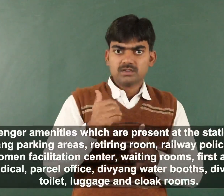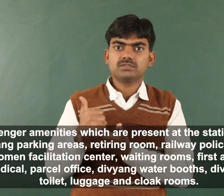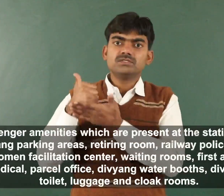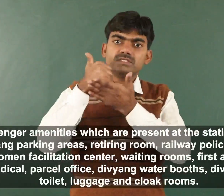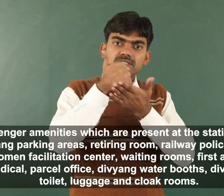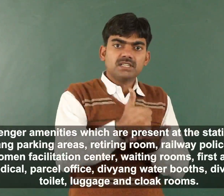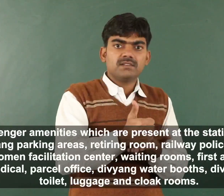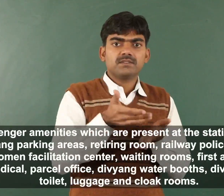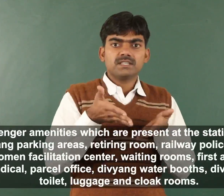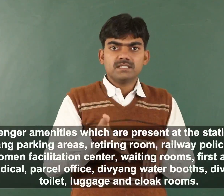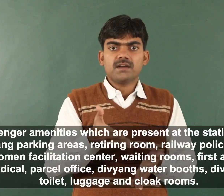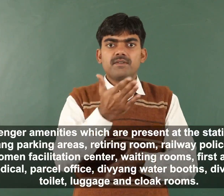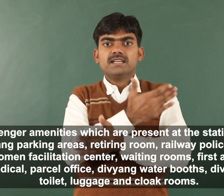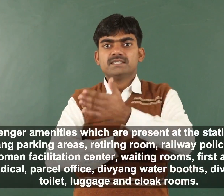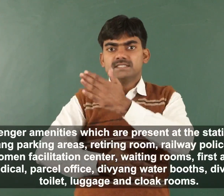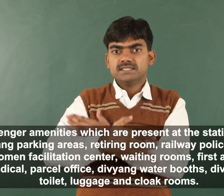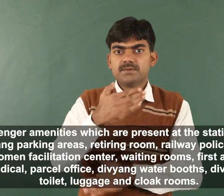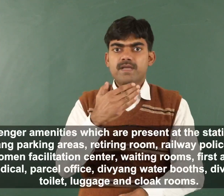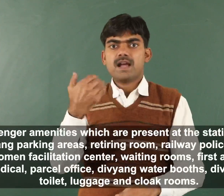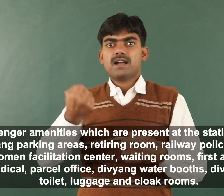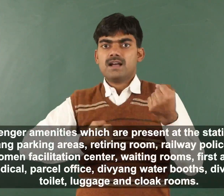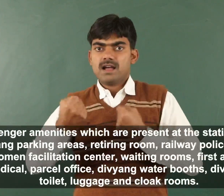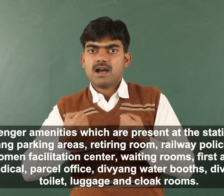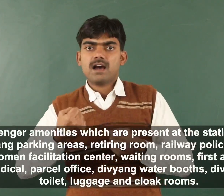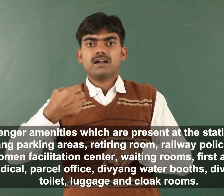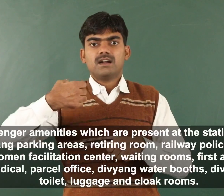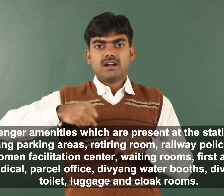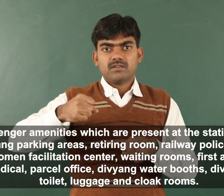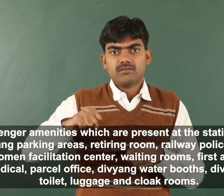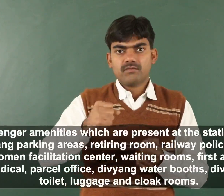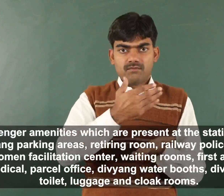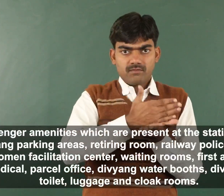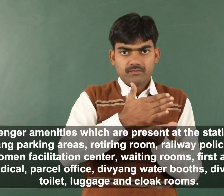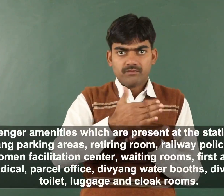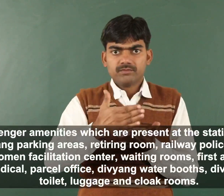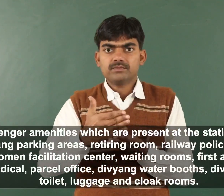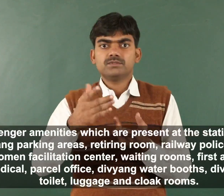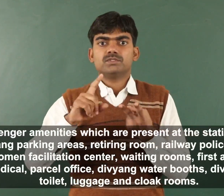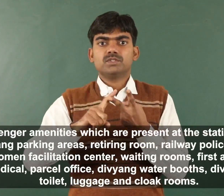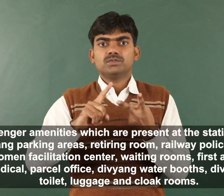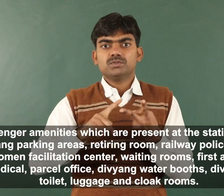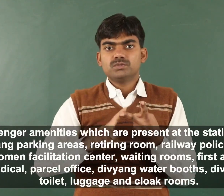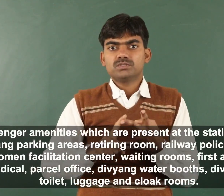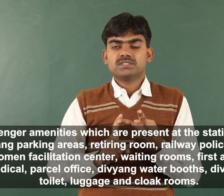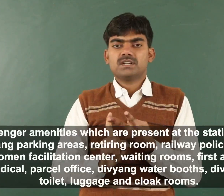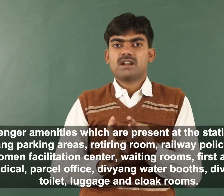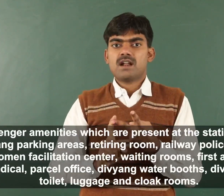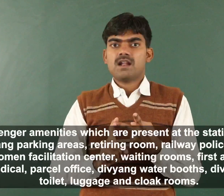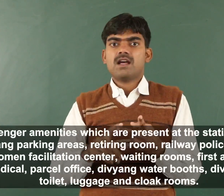at the station are Divyang parking areas, retiring room, railway police force,